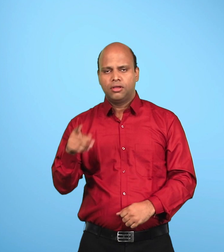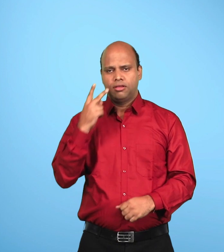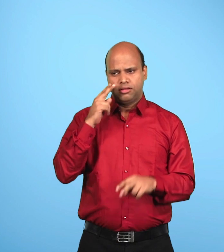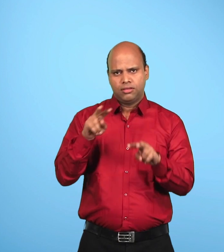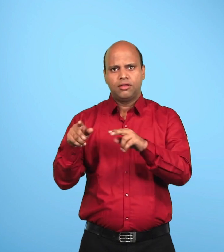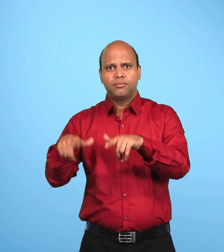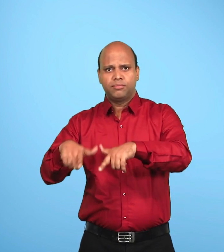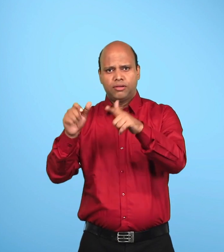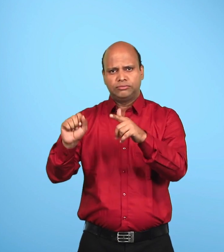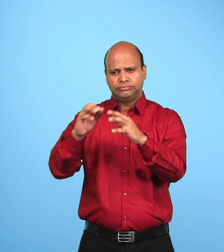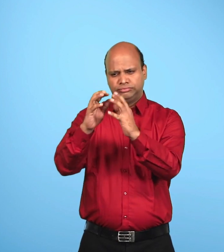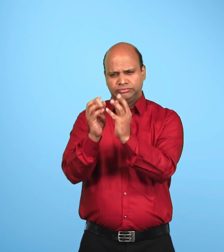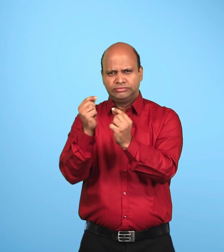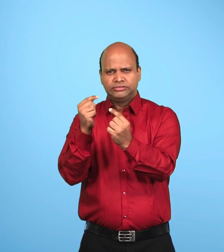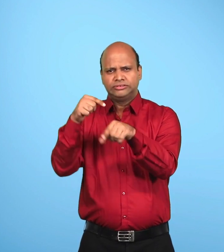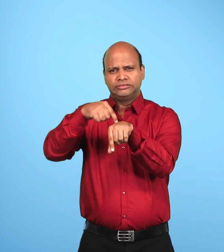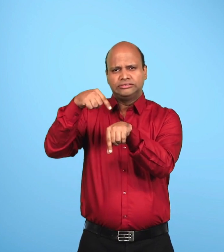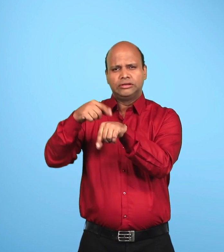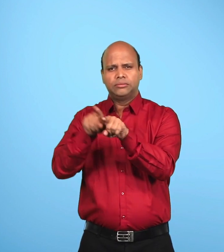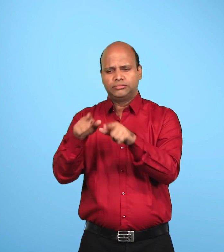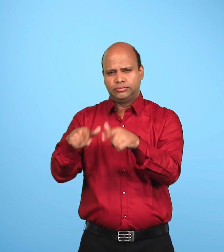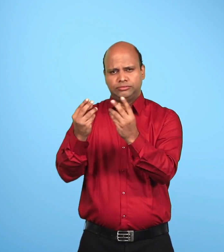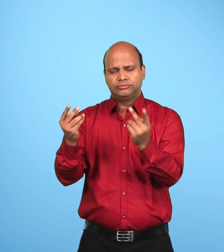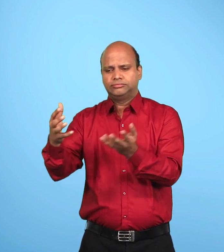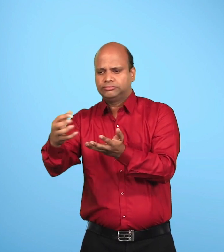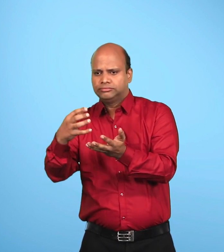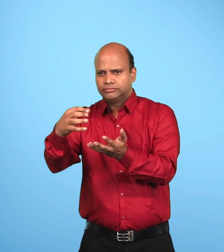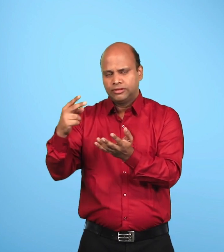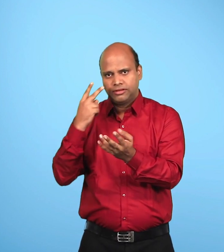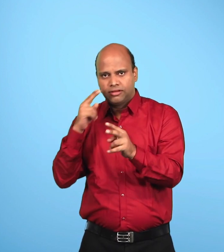They collected different kinds of cactus plants from this trip.